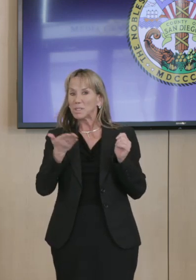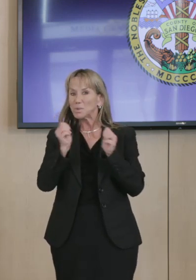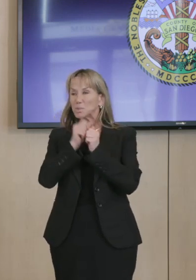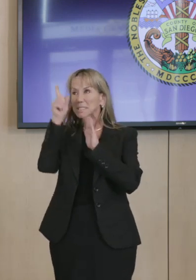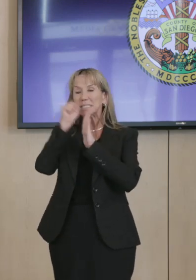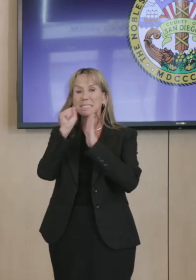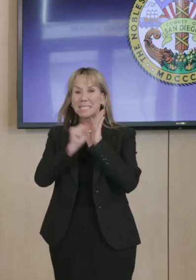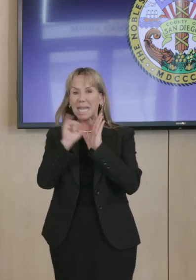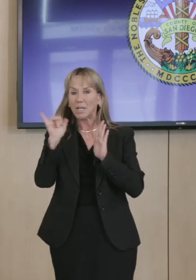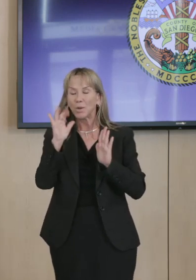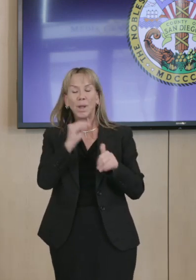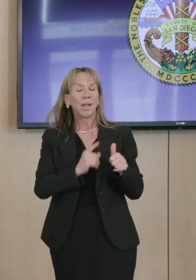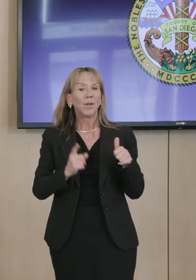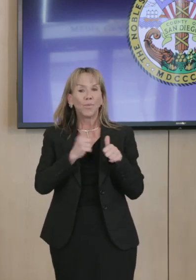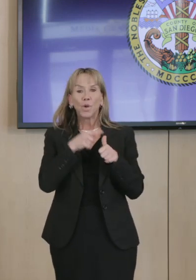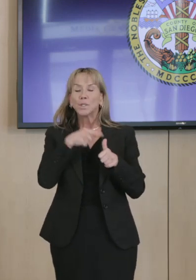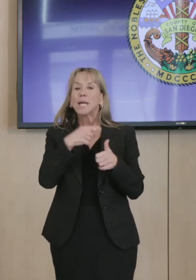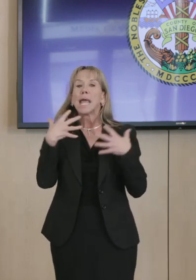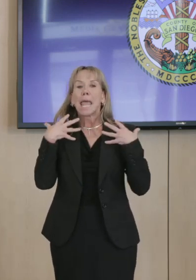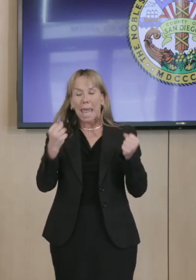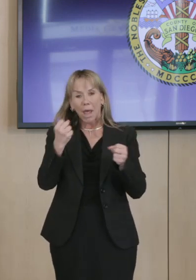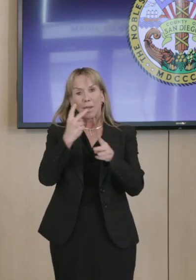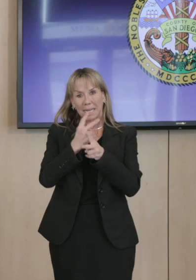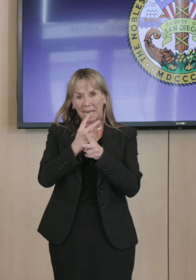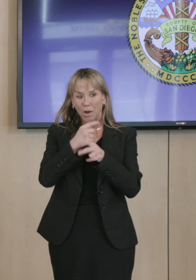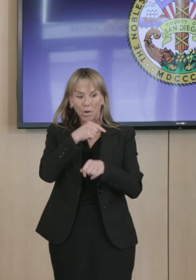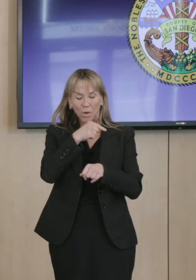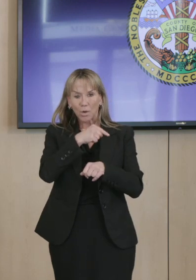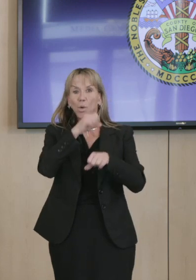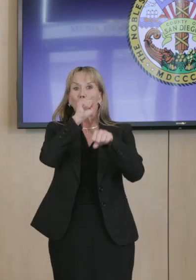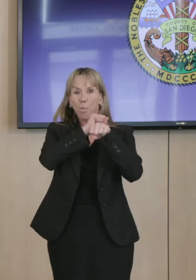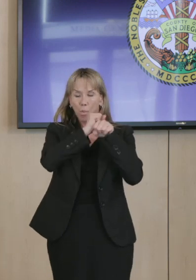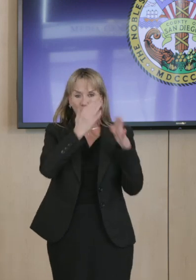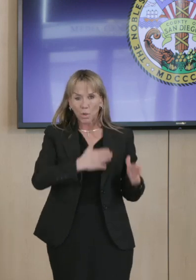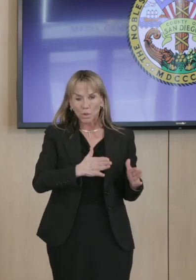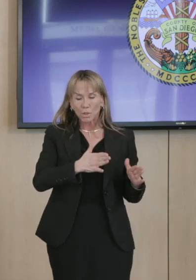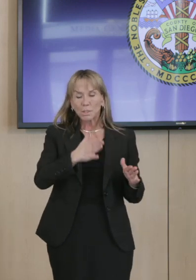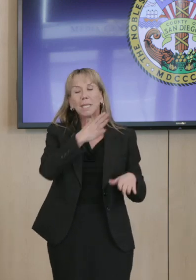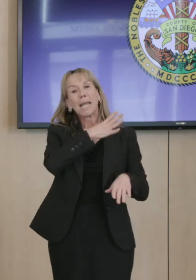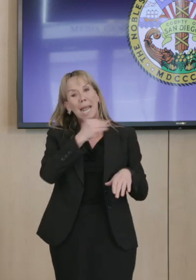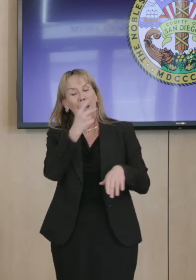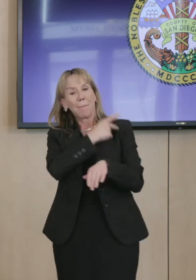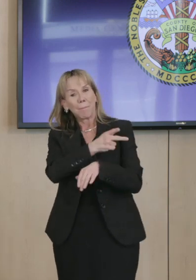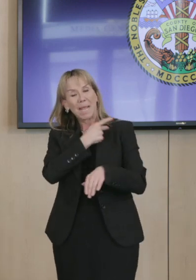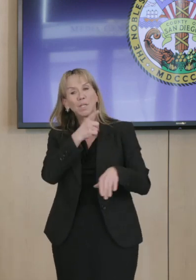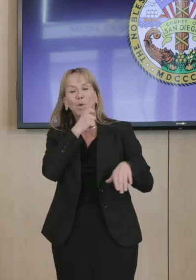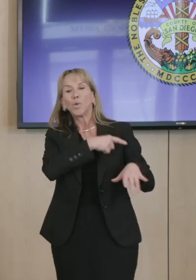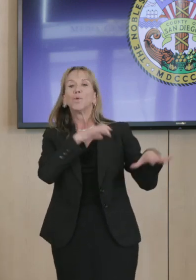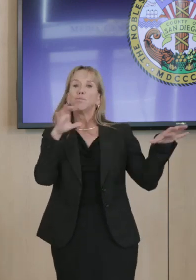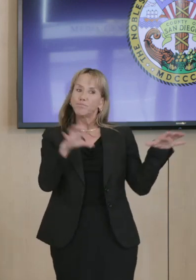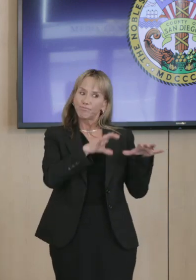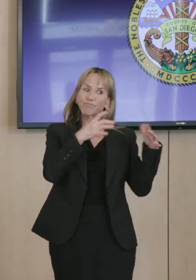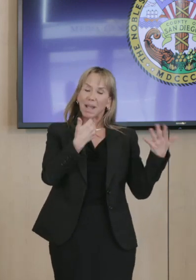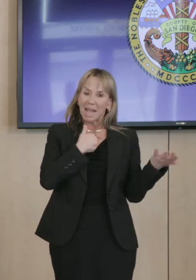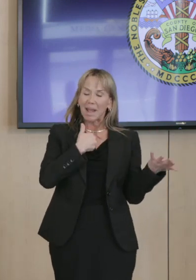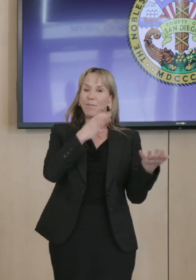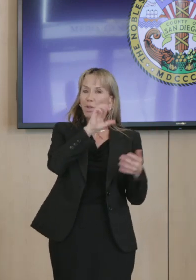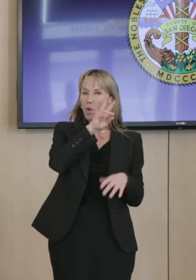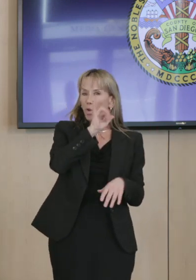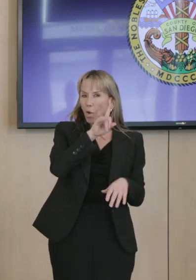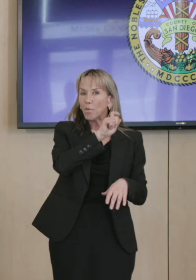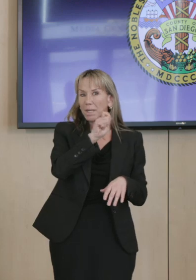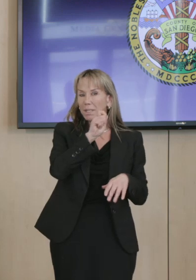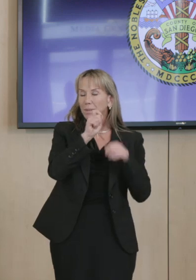healthcare workers and the patients that are active COVID-19. The healthcare workers